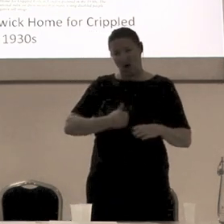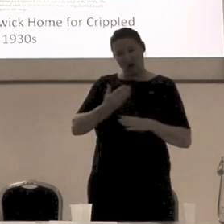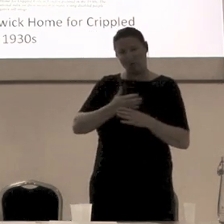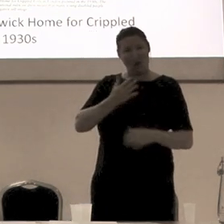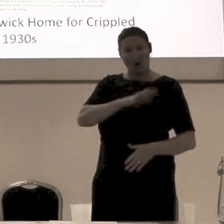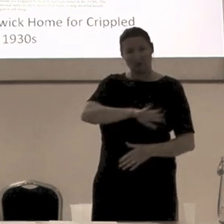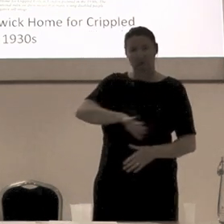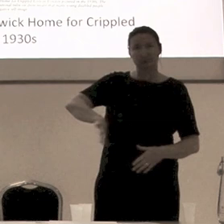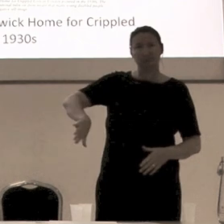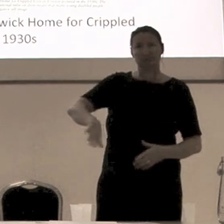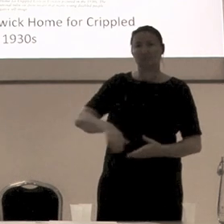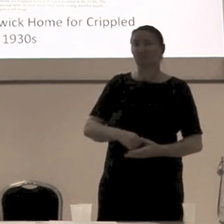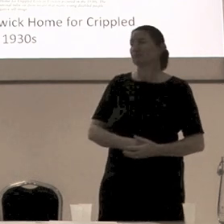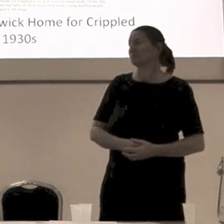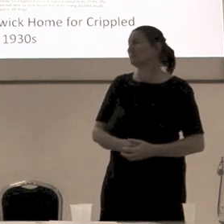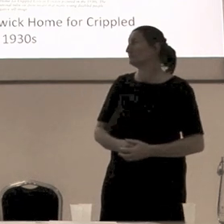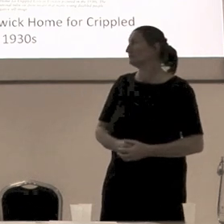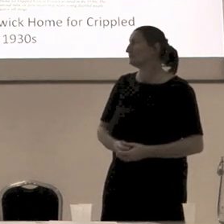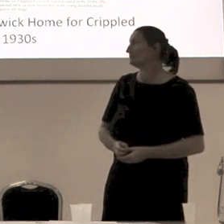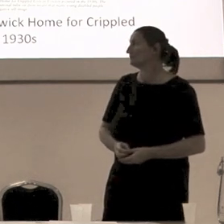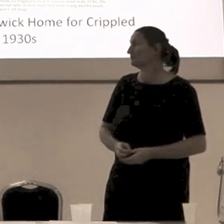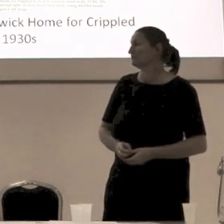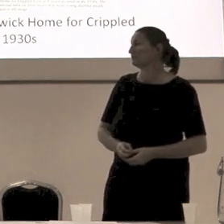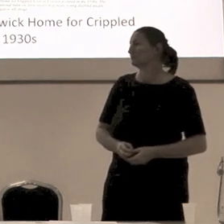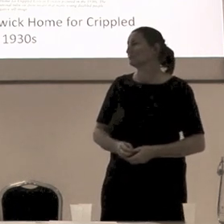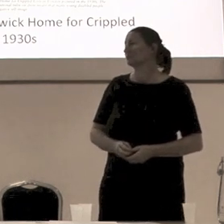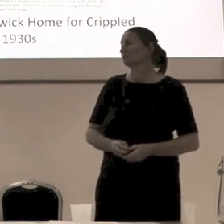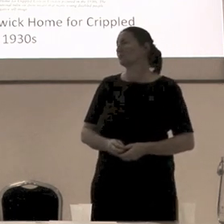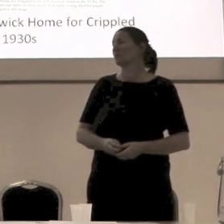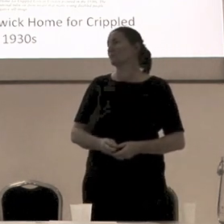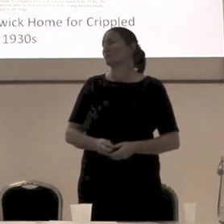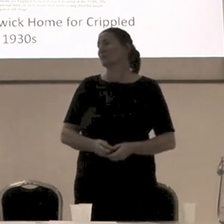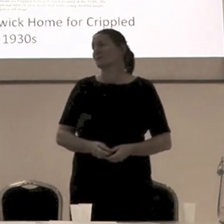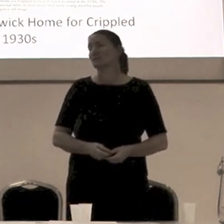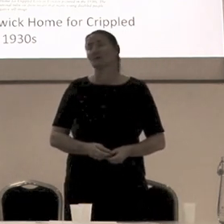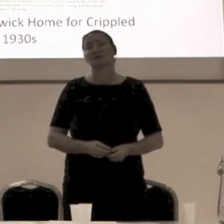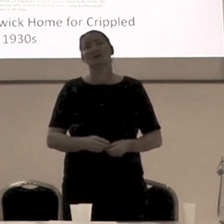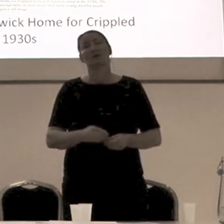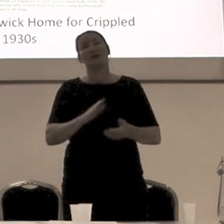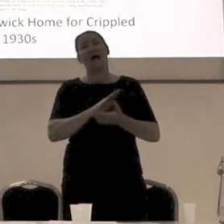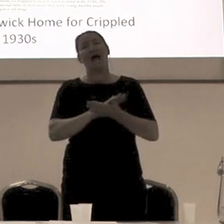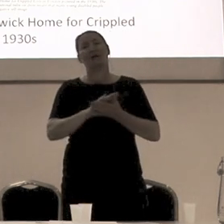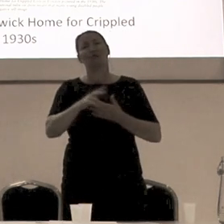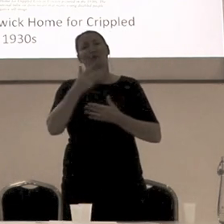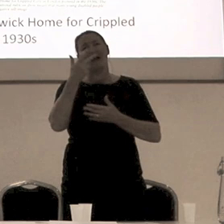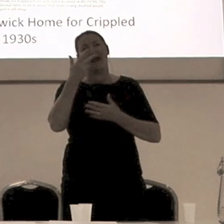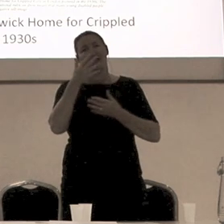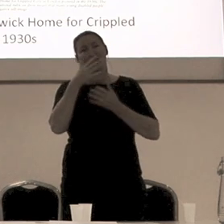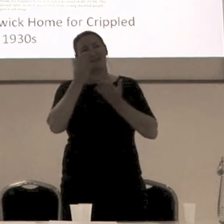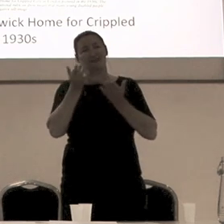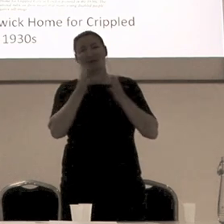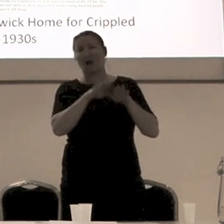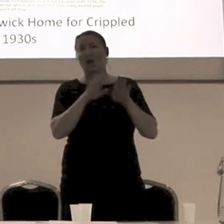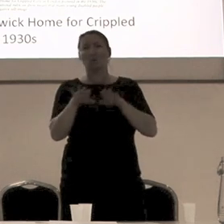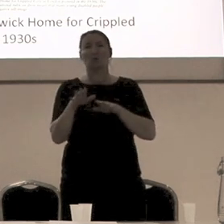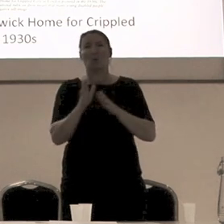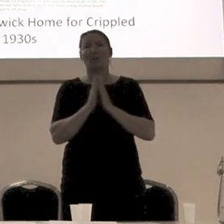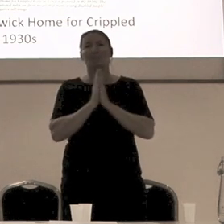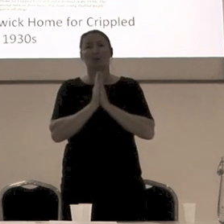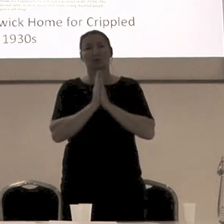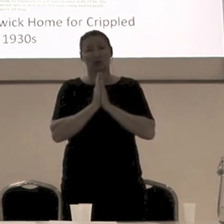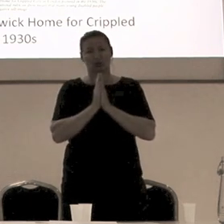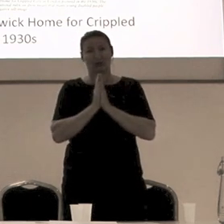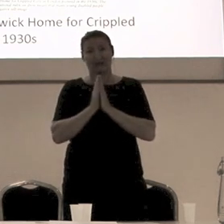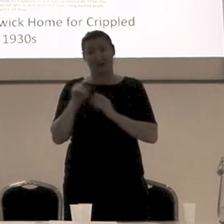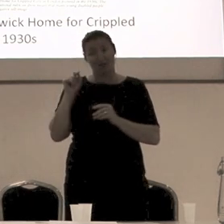Now, before that, after the abolition of the monasteries 500 years before, Henry VIII, etc., who had provided